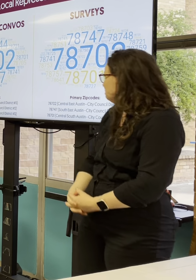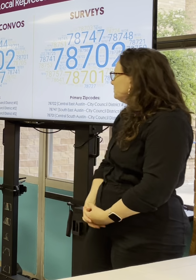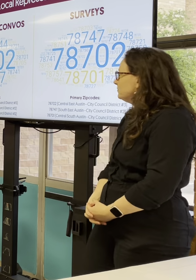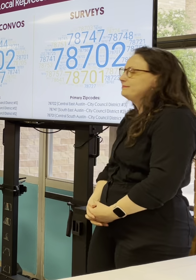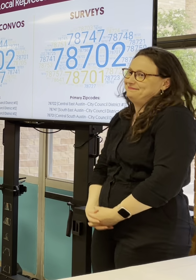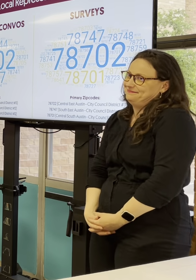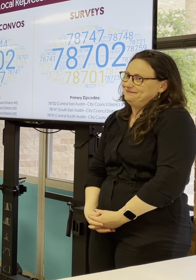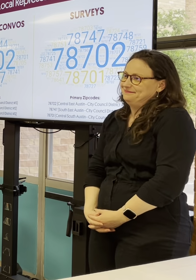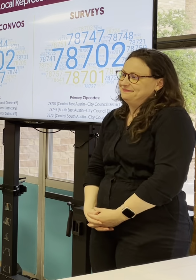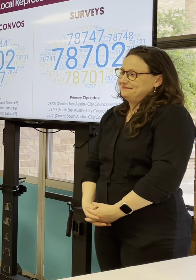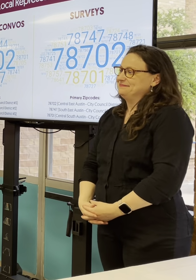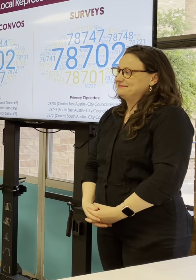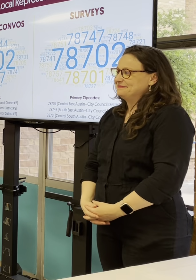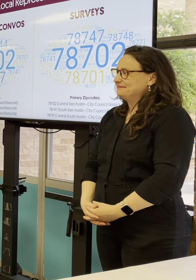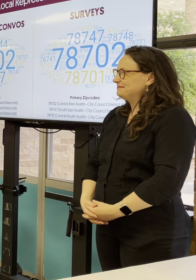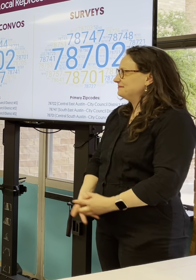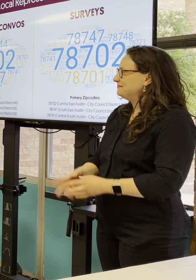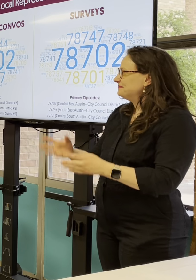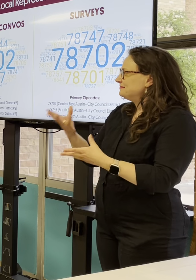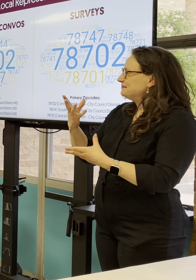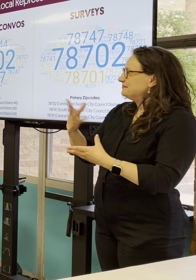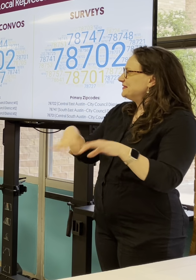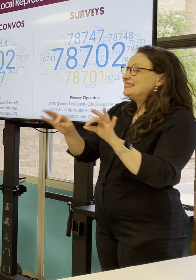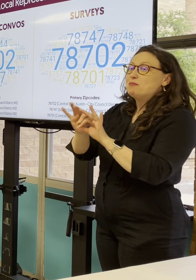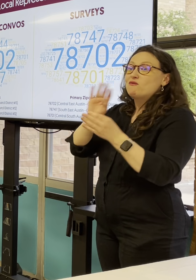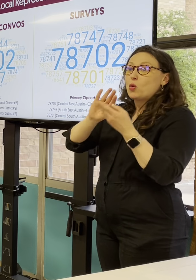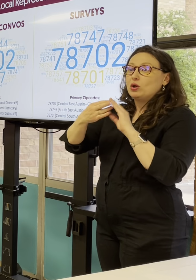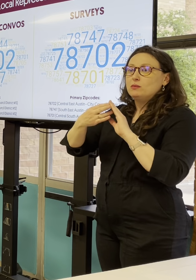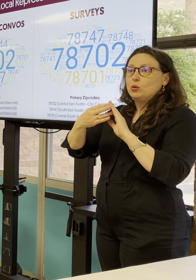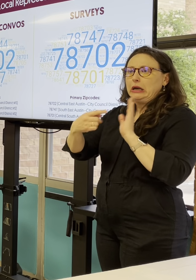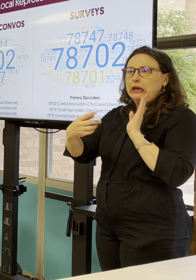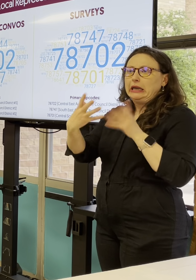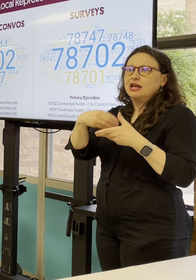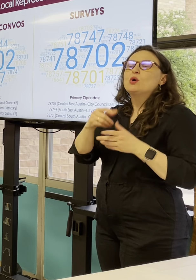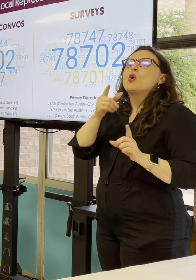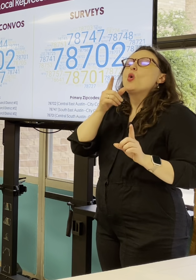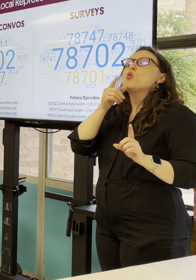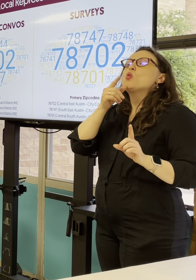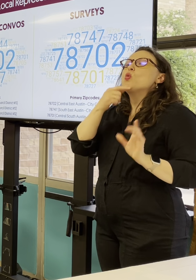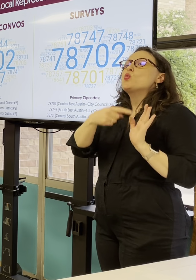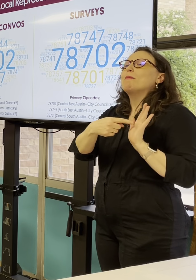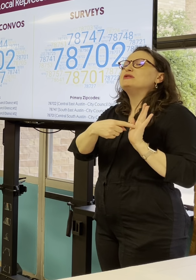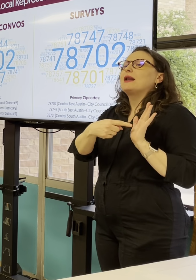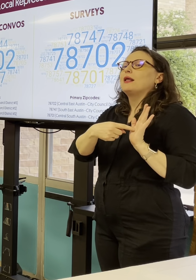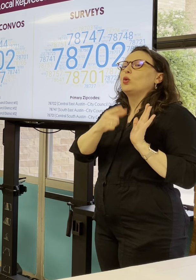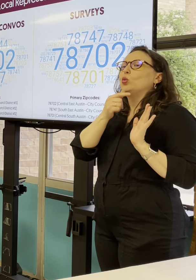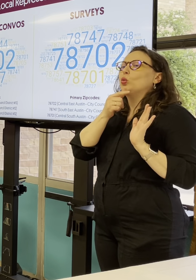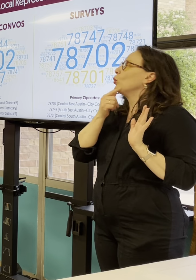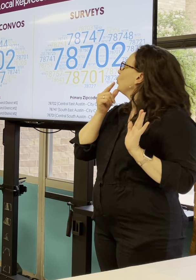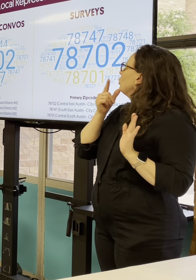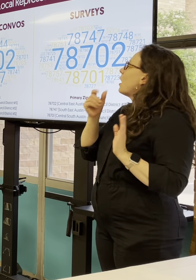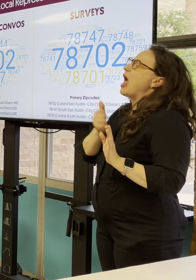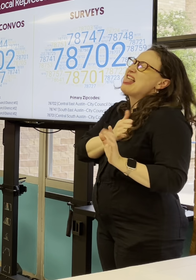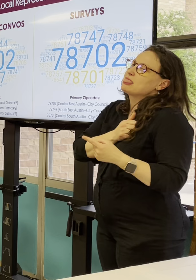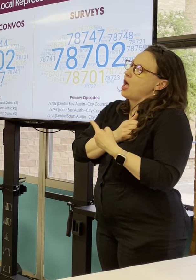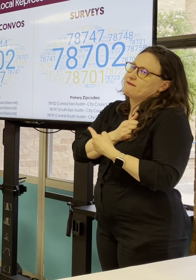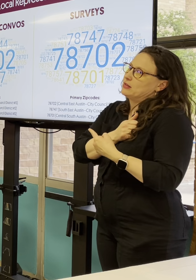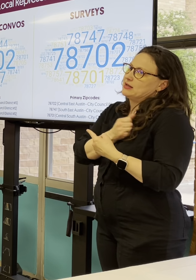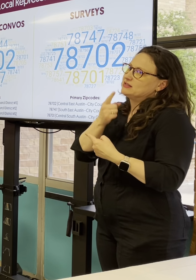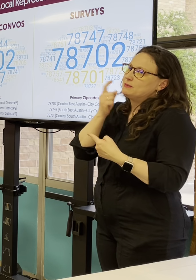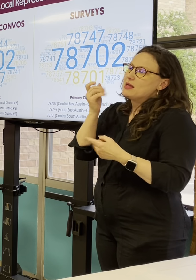All right, it's also important when we do community engagement on who's represented. And the reason why I love showing this is that some of the data that